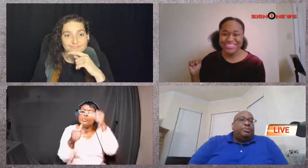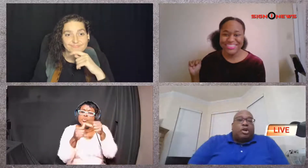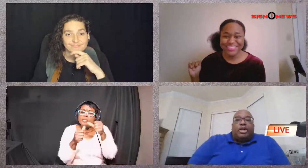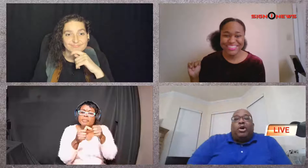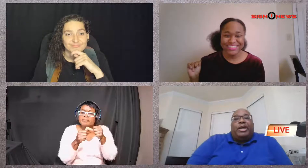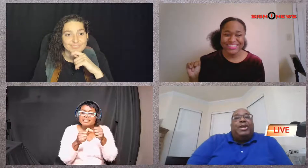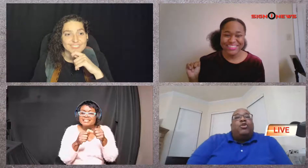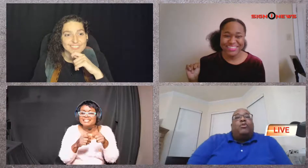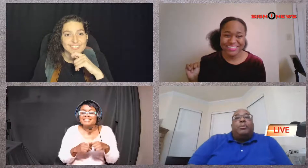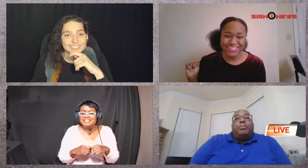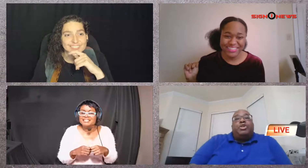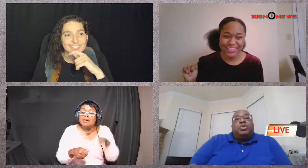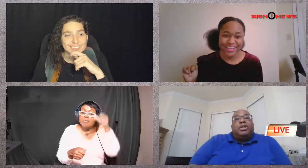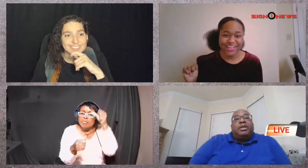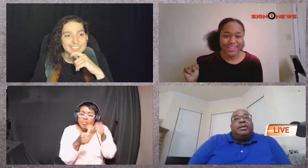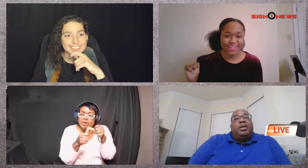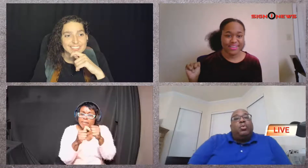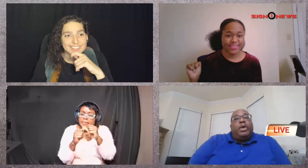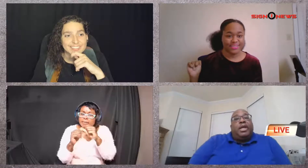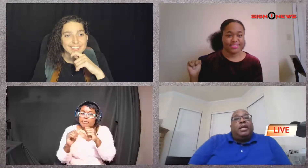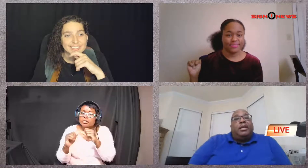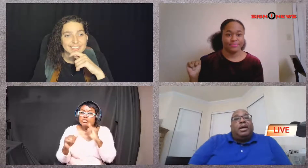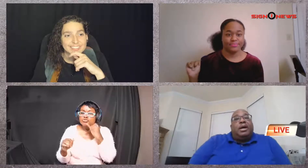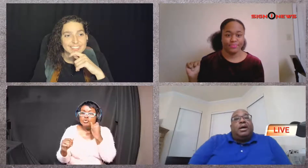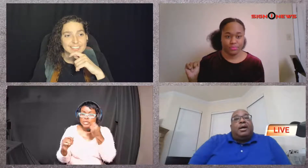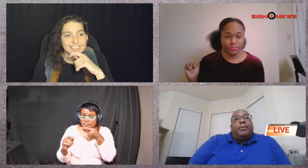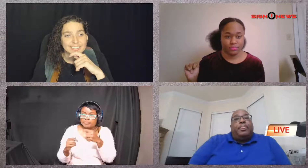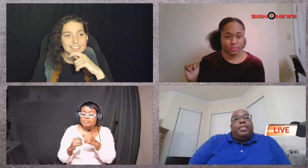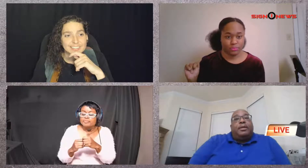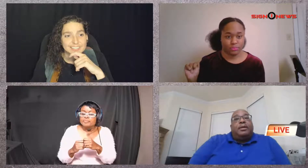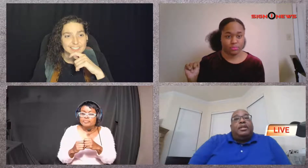Remember, I'm sorry, go ahead. Remember, Julia, when